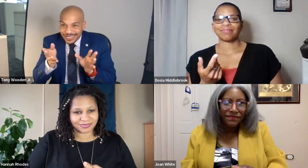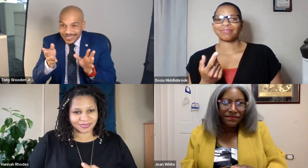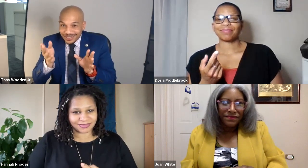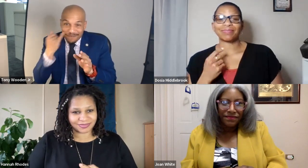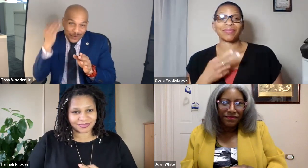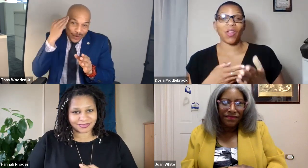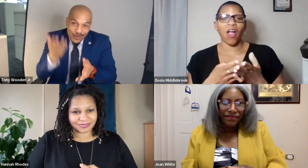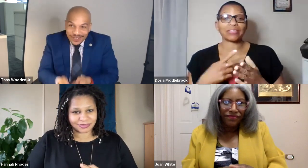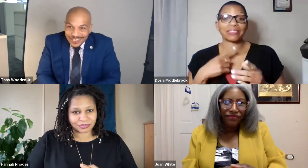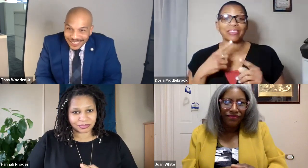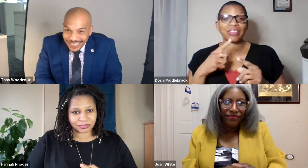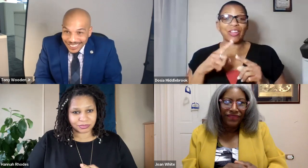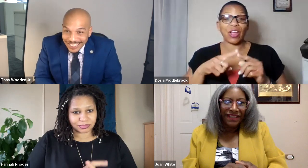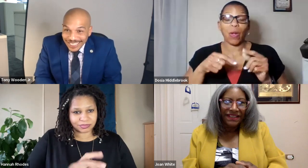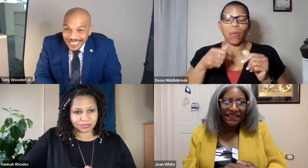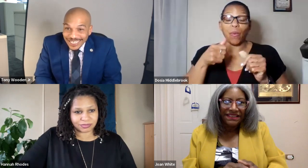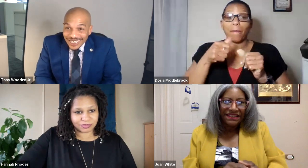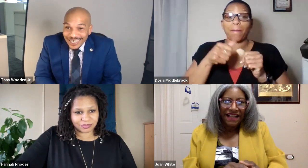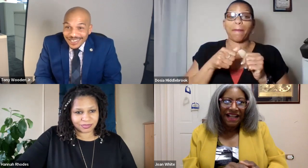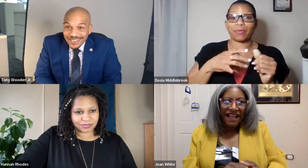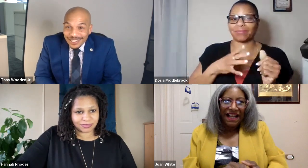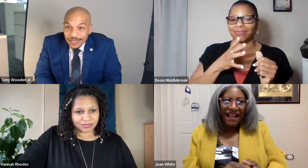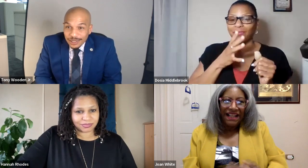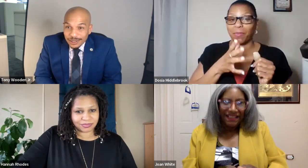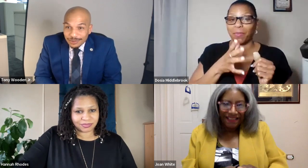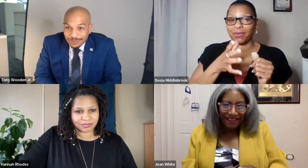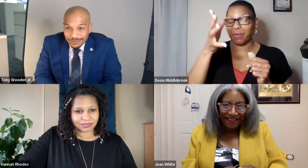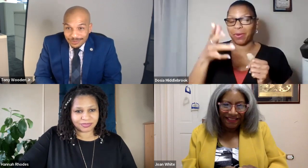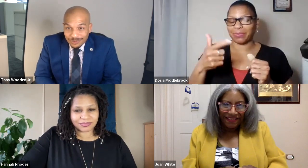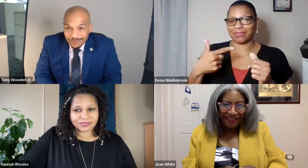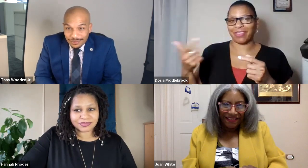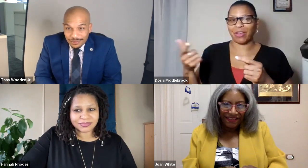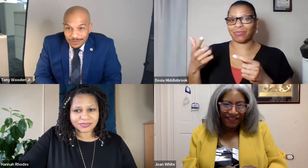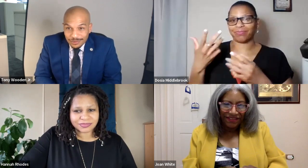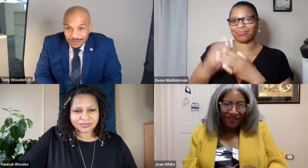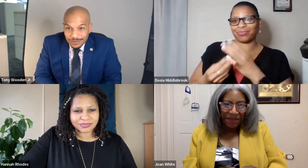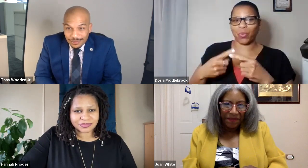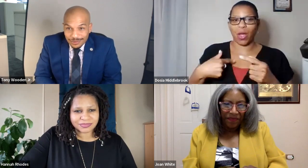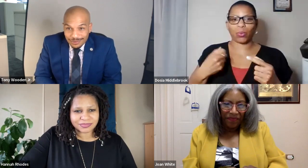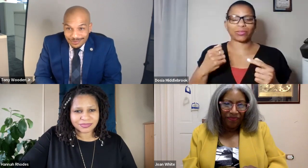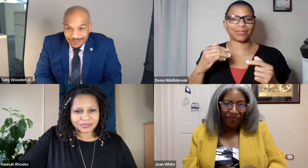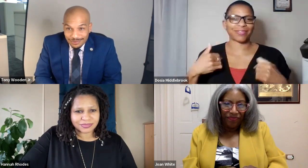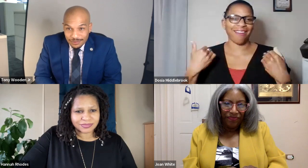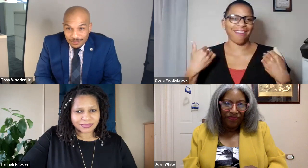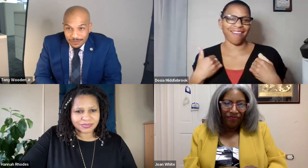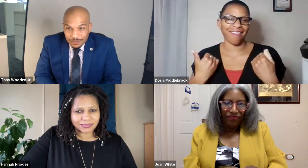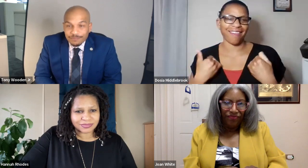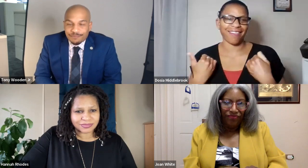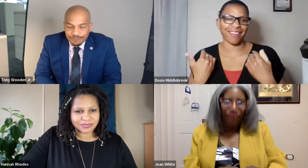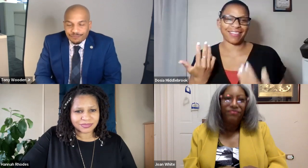add? This is Dosia. Honestly, when we talk about grandma and grandpa and talk about,